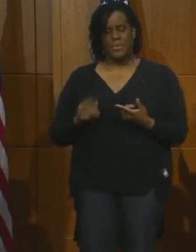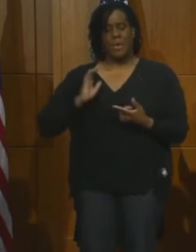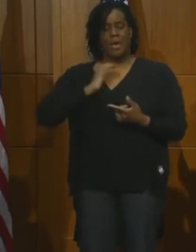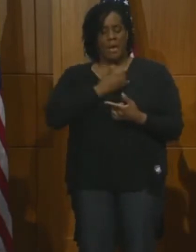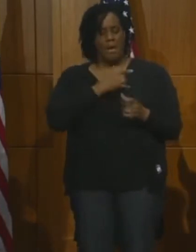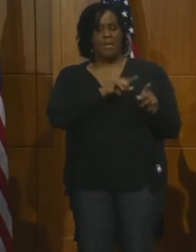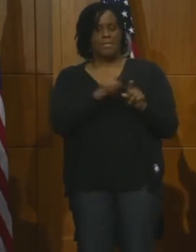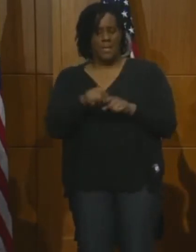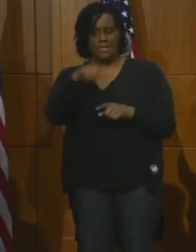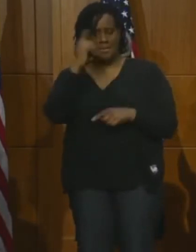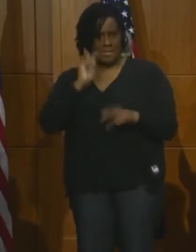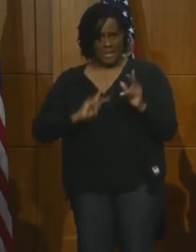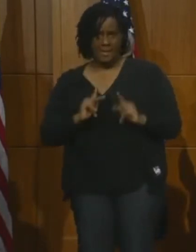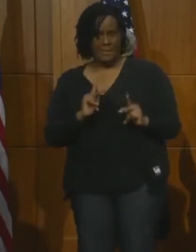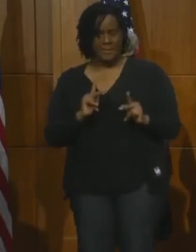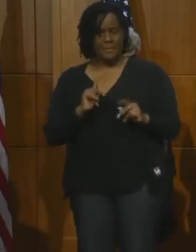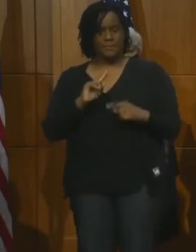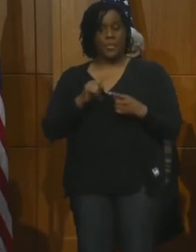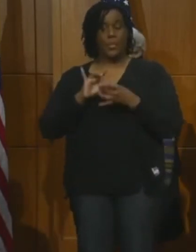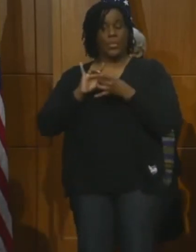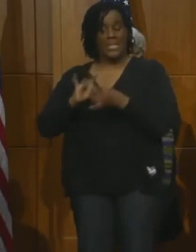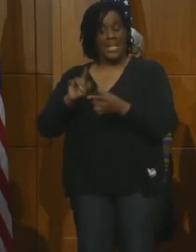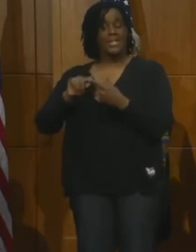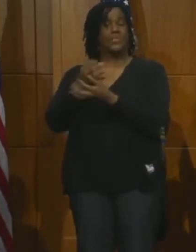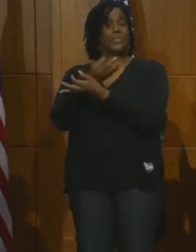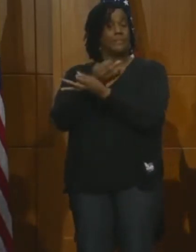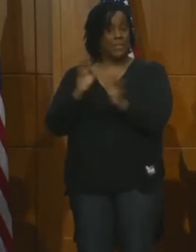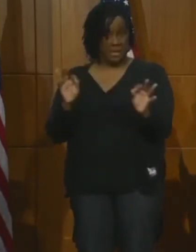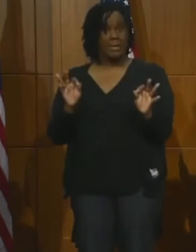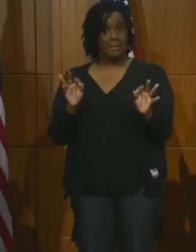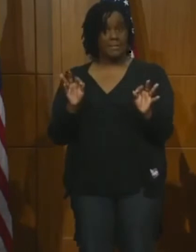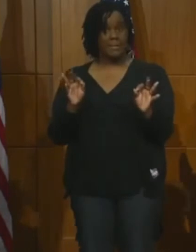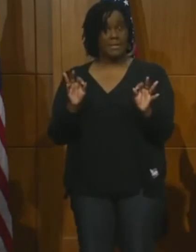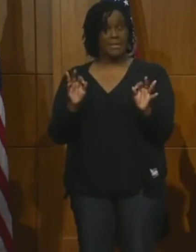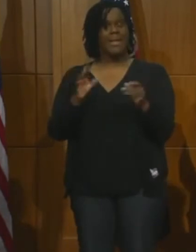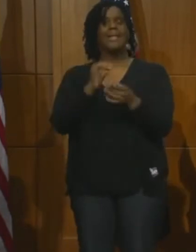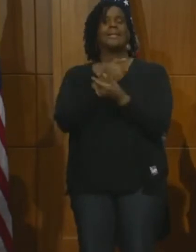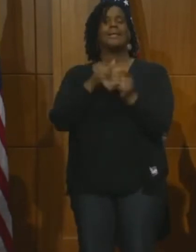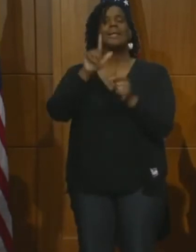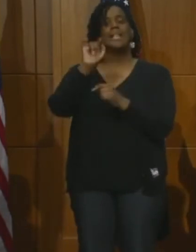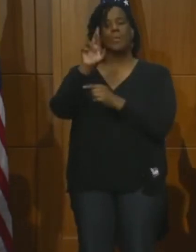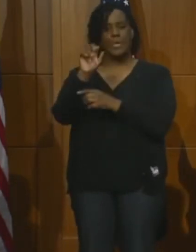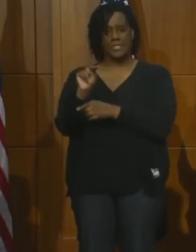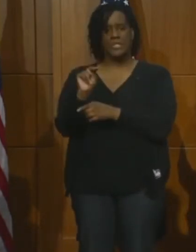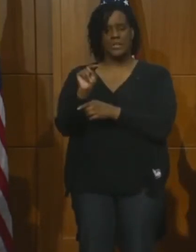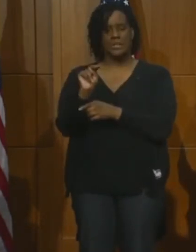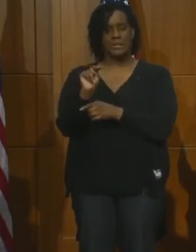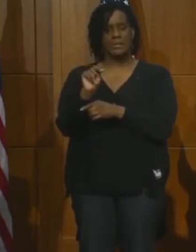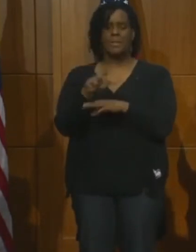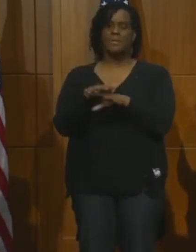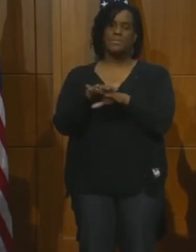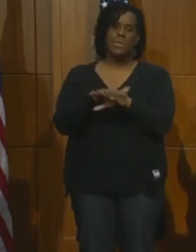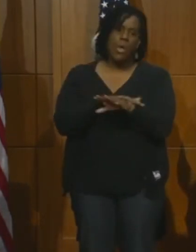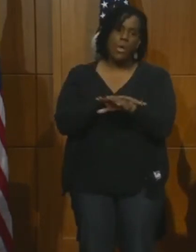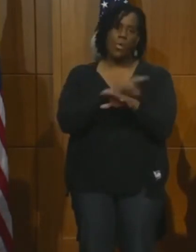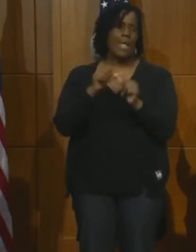as African Americans when it has come to freedom and liberation. Slow